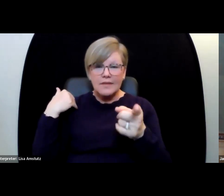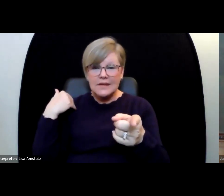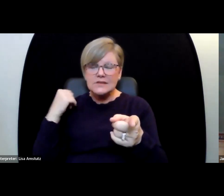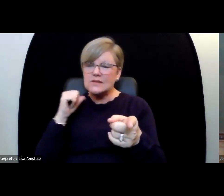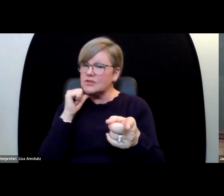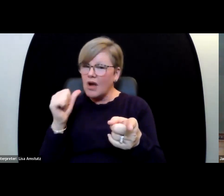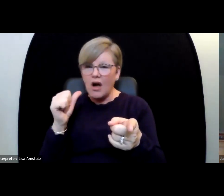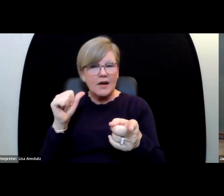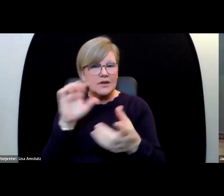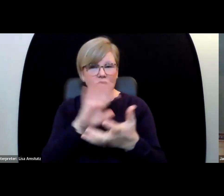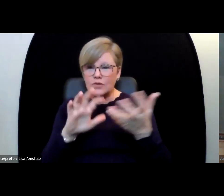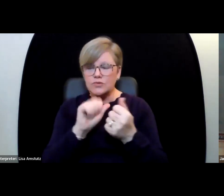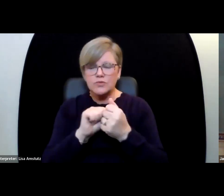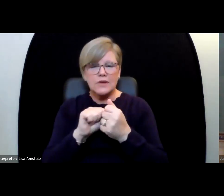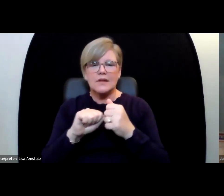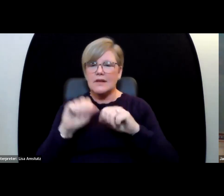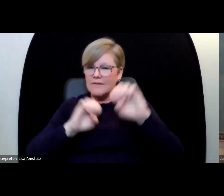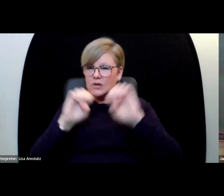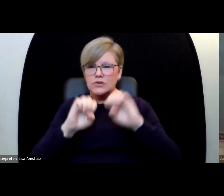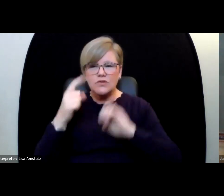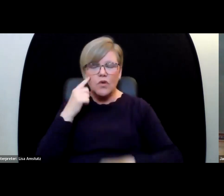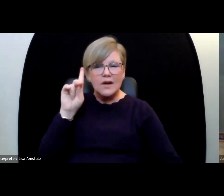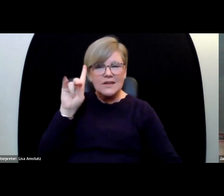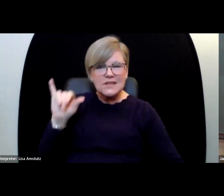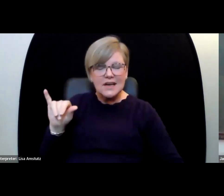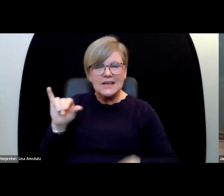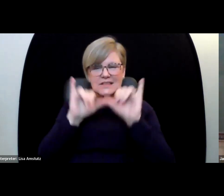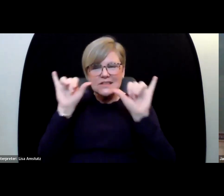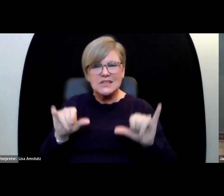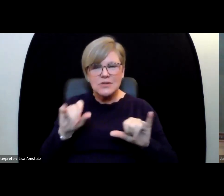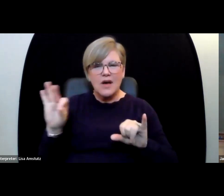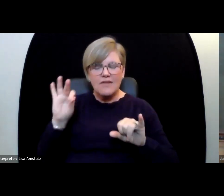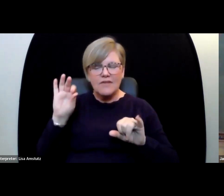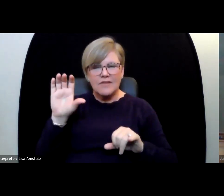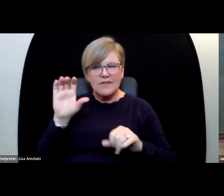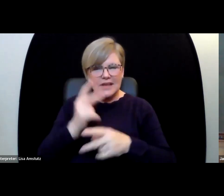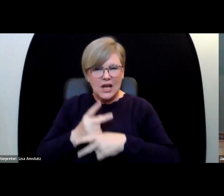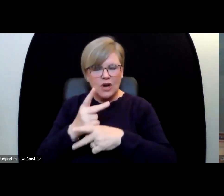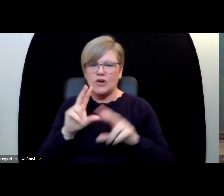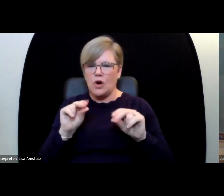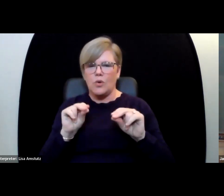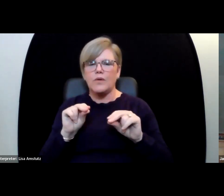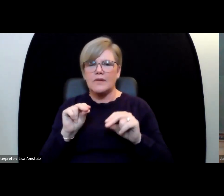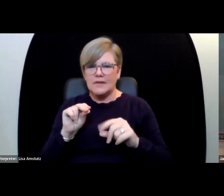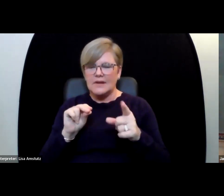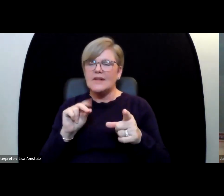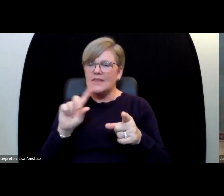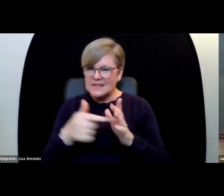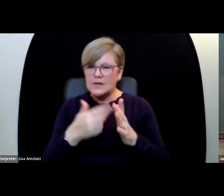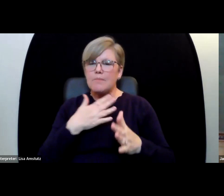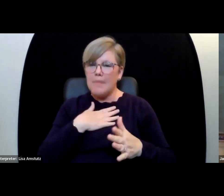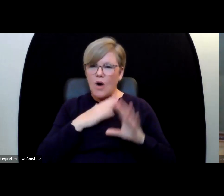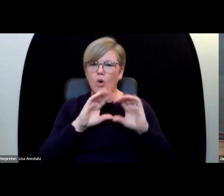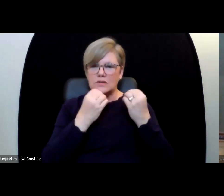be confused with the evaluation for Kentucky Systems of Care. This is how at SATTC, who I work for, we keep our funding.